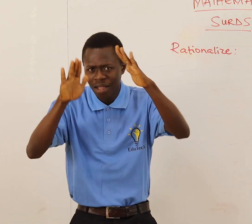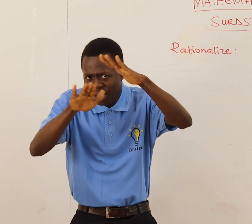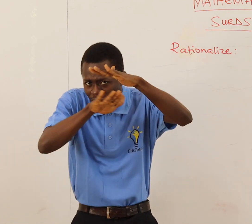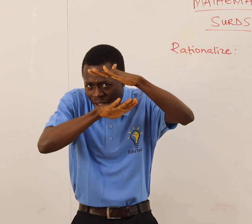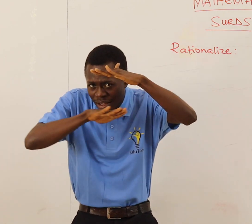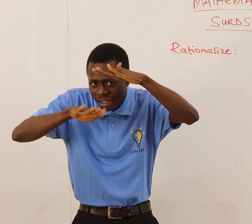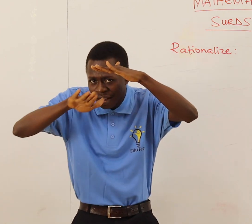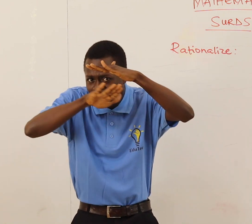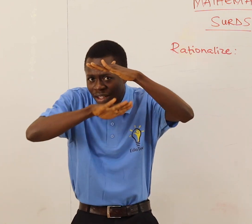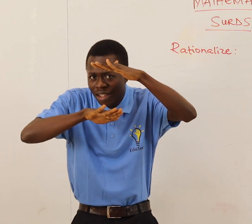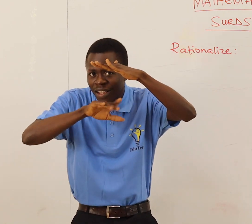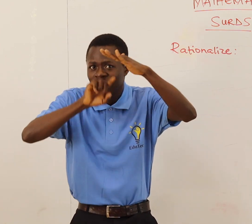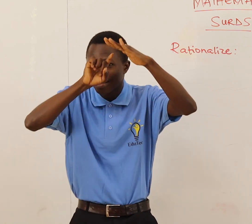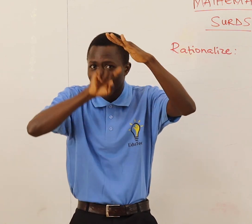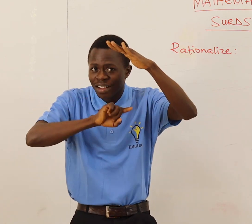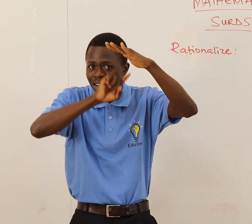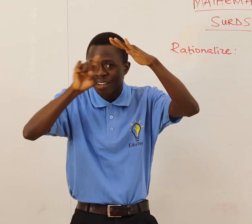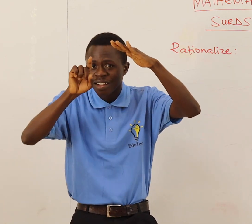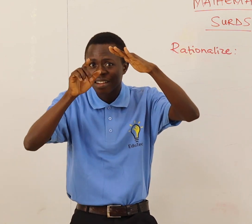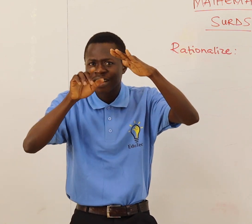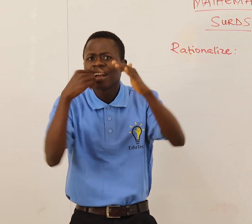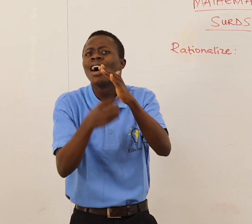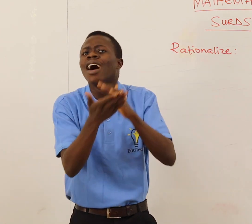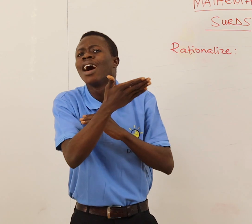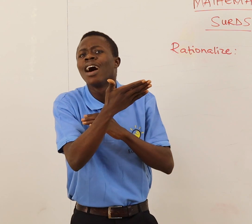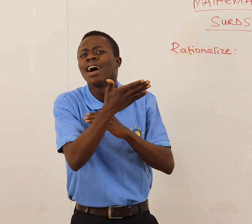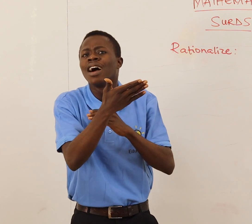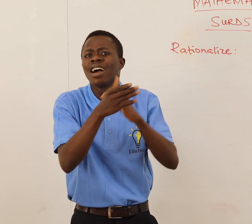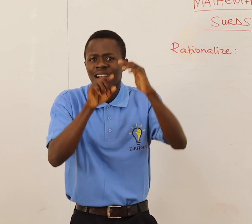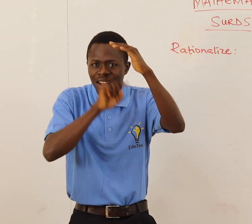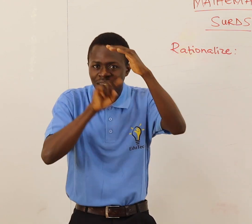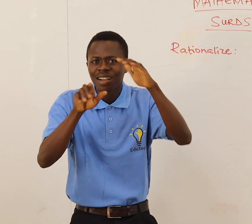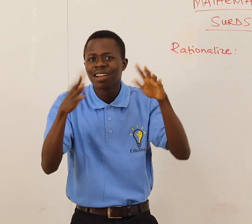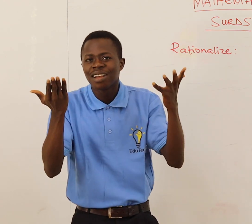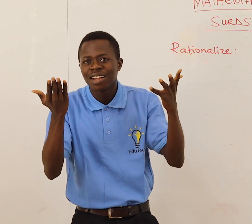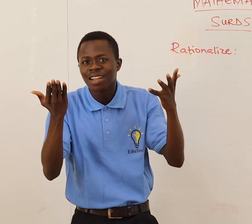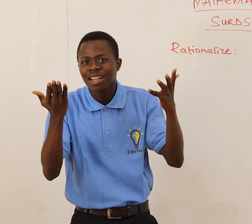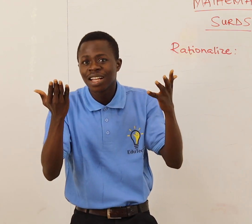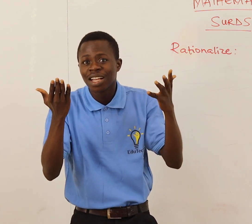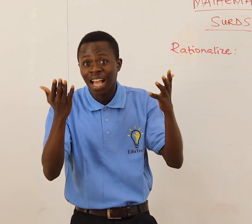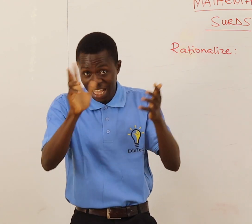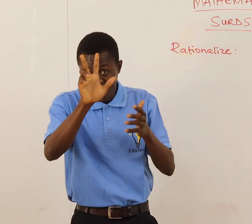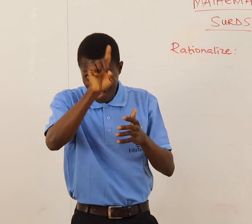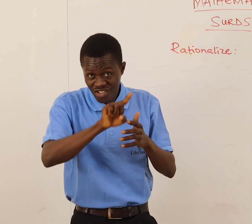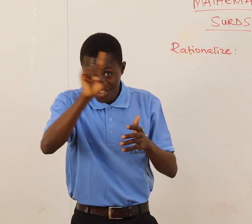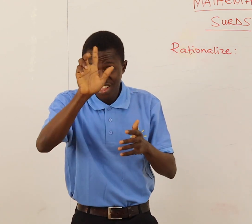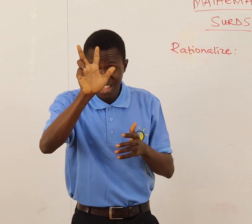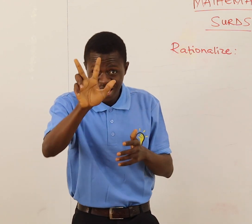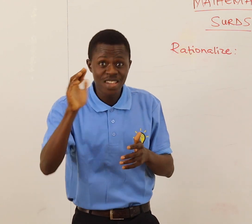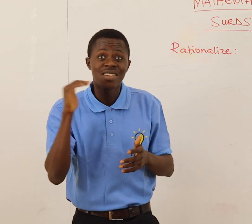example together and let's see if we get the same as you did. So first of all, we said your focus should be on the